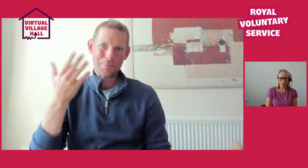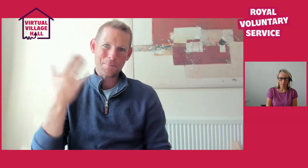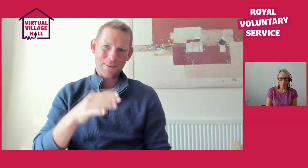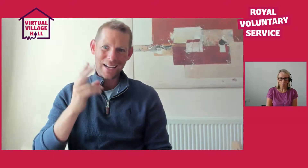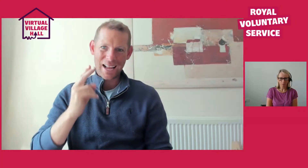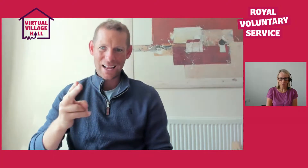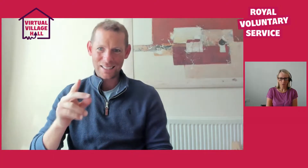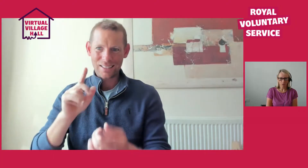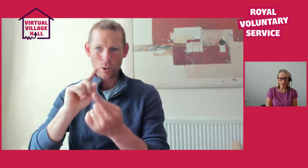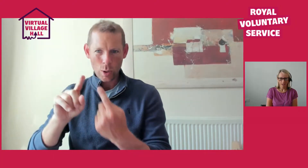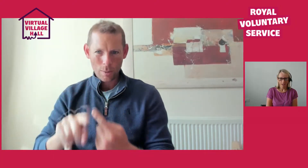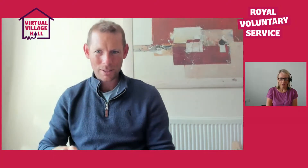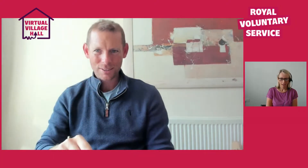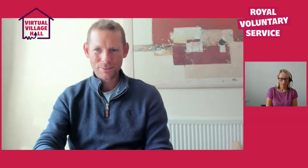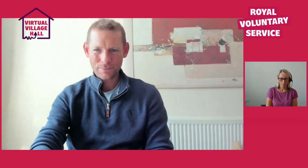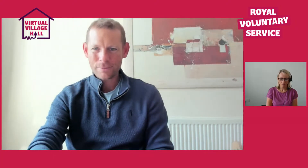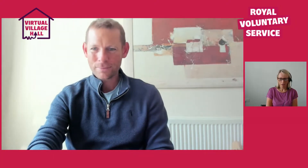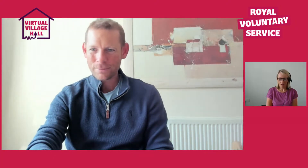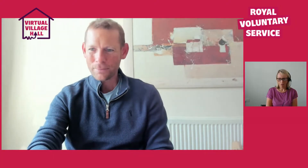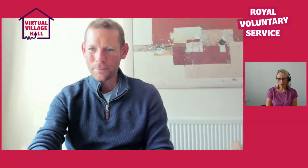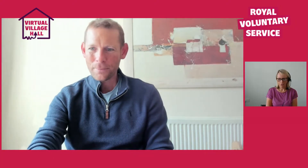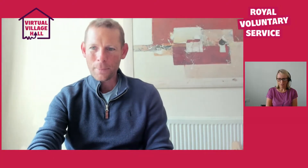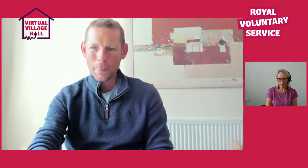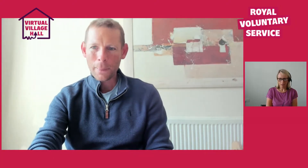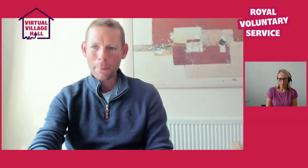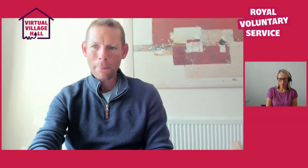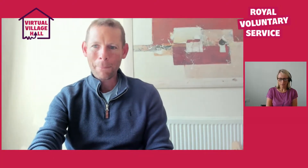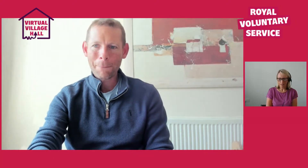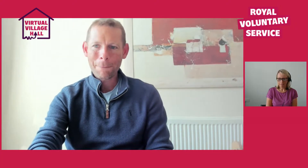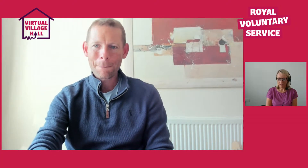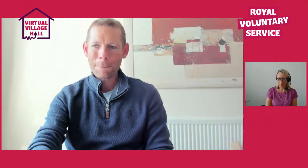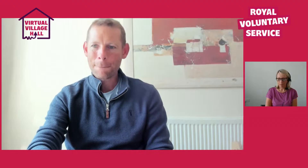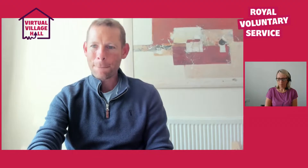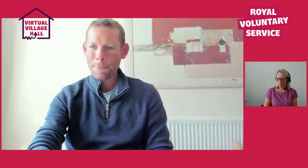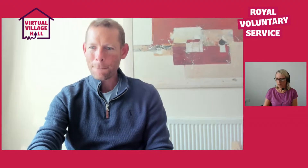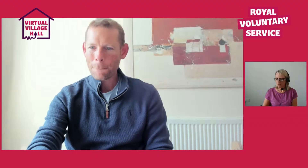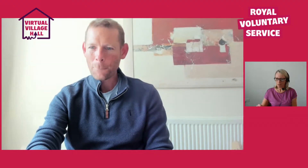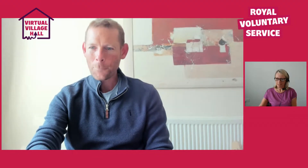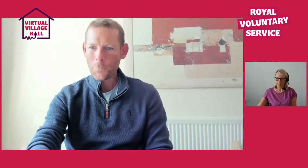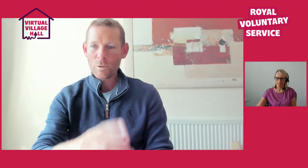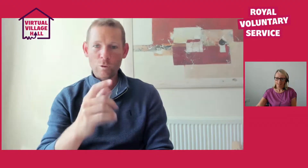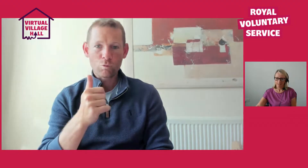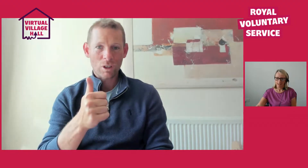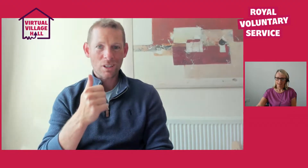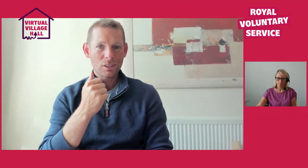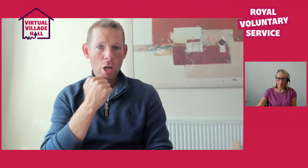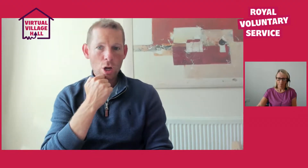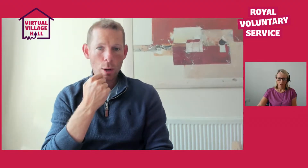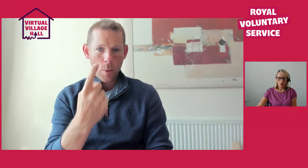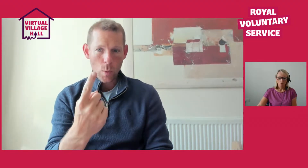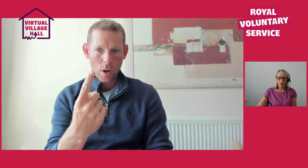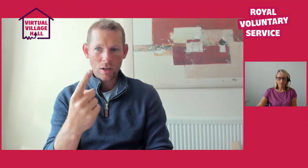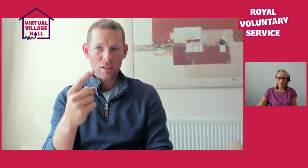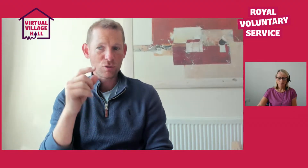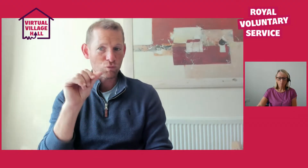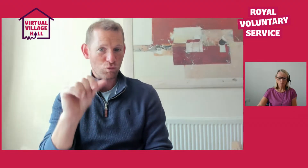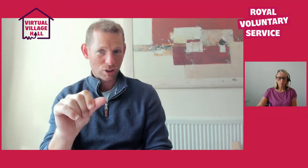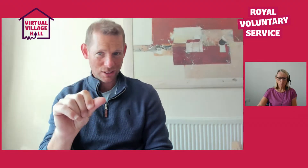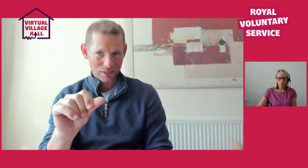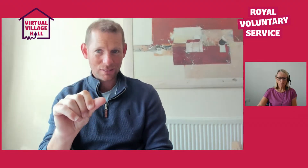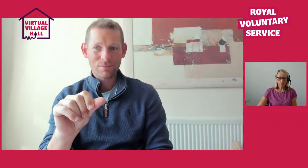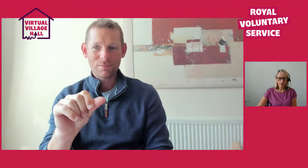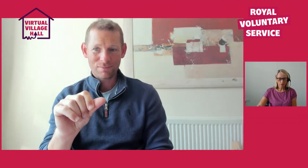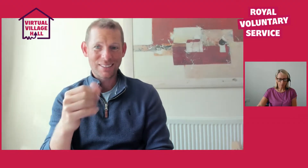but thank you for those who are using the chat box, and thankfully we've got that reinstated again. Okay, so